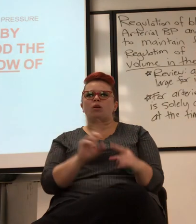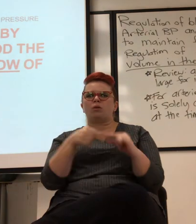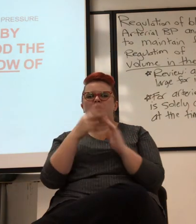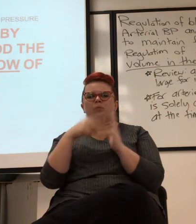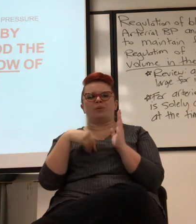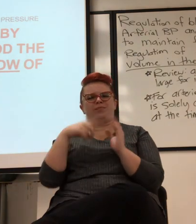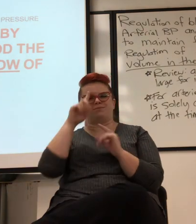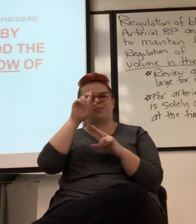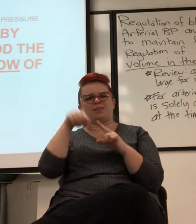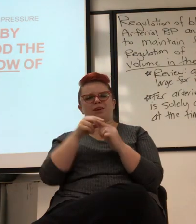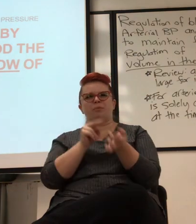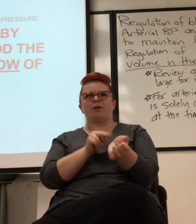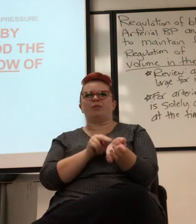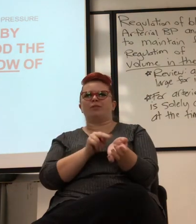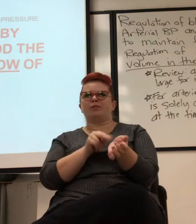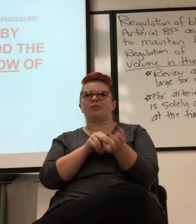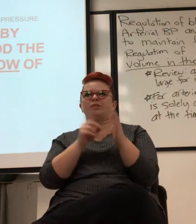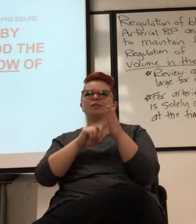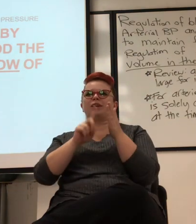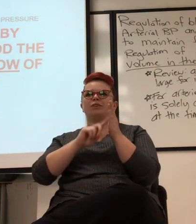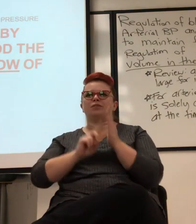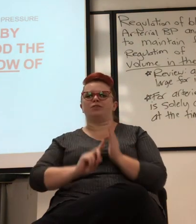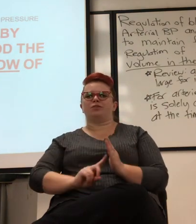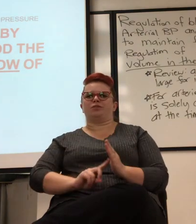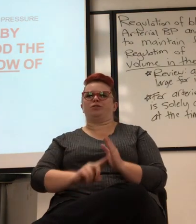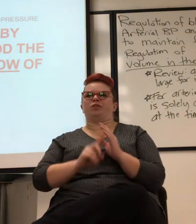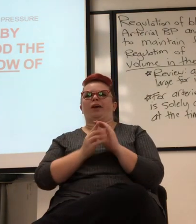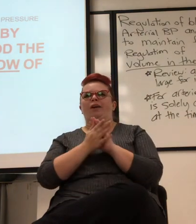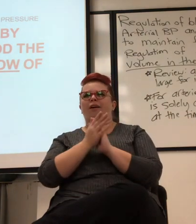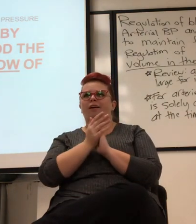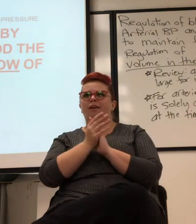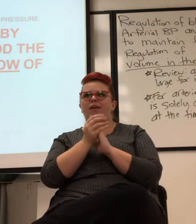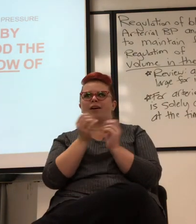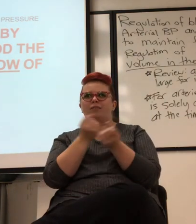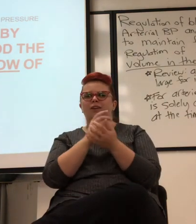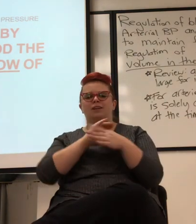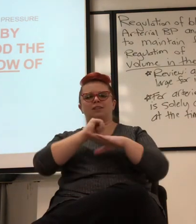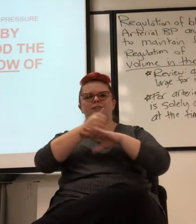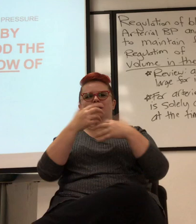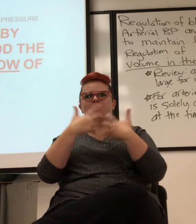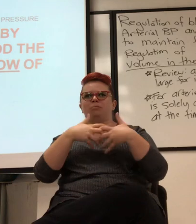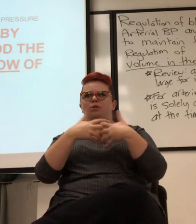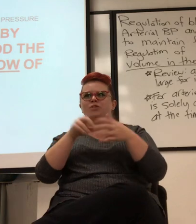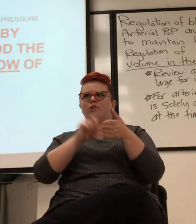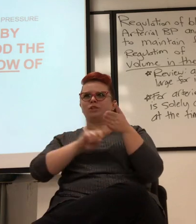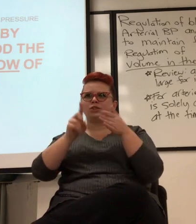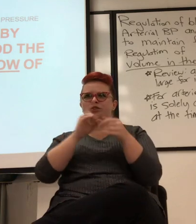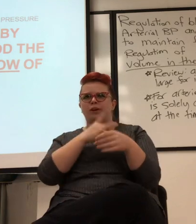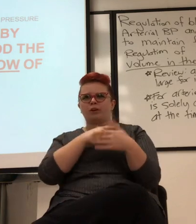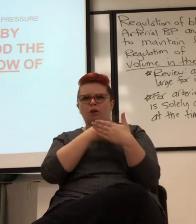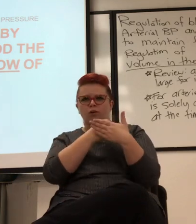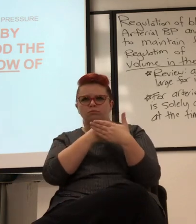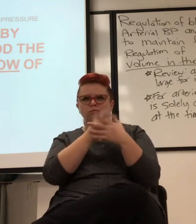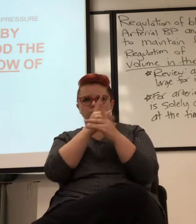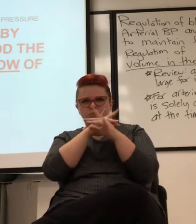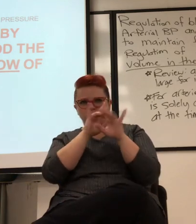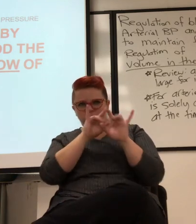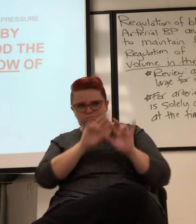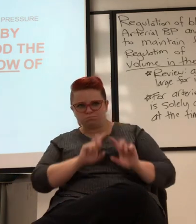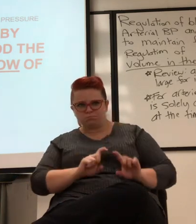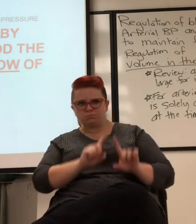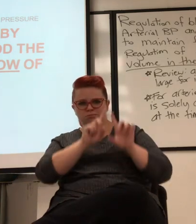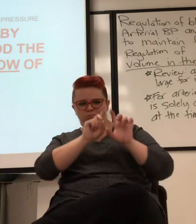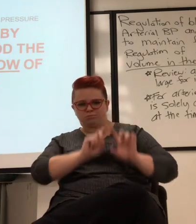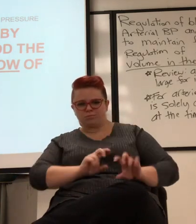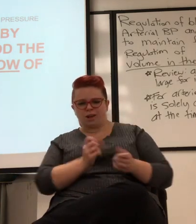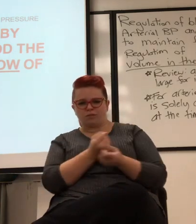running around taking vital signs, or maybe just you set the machine to do it every 30 minutes. But why do you have to keep doing that? Because of